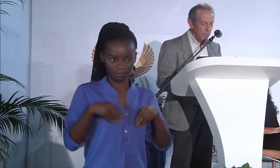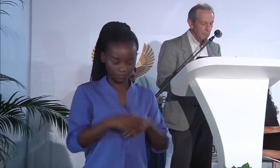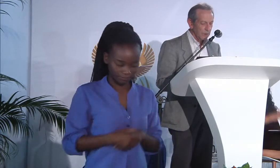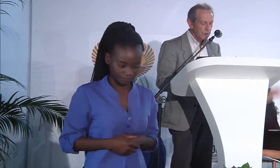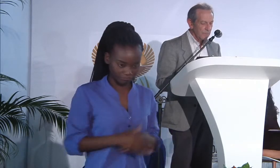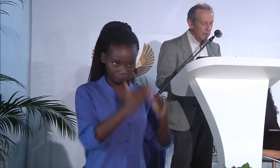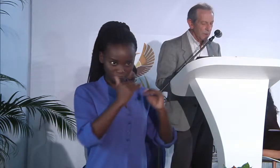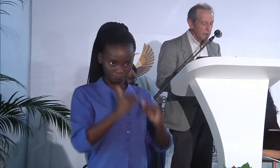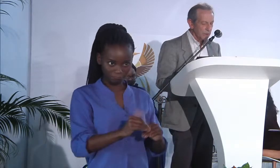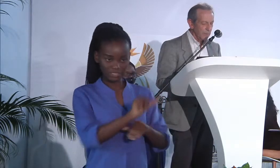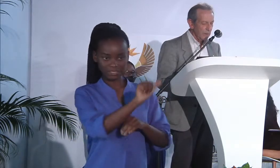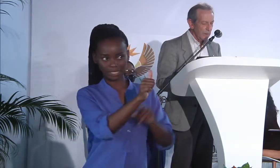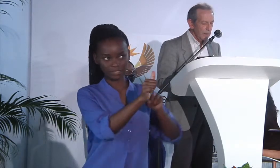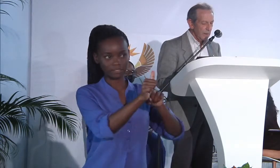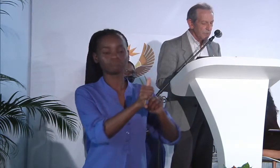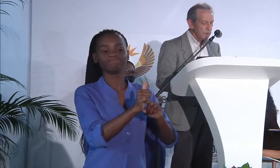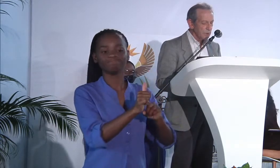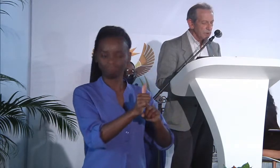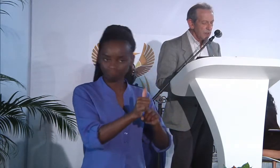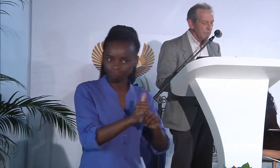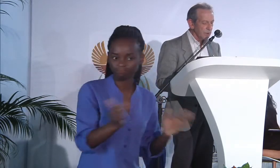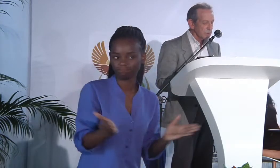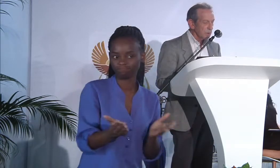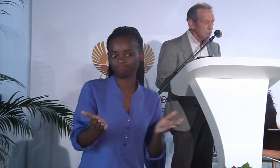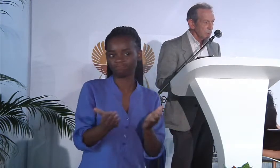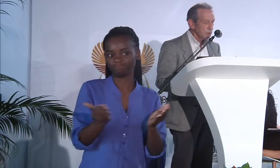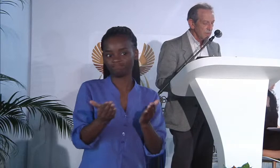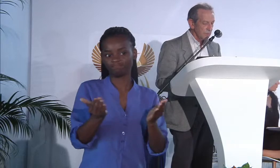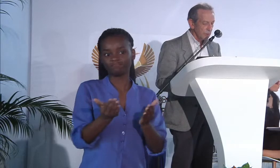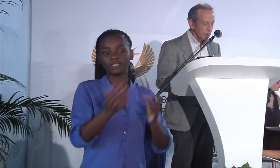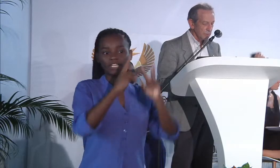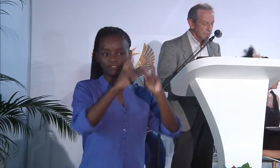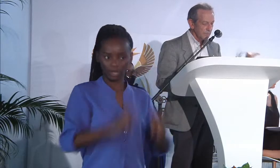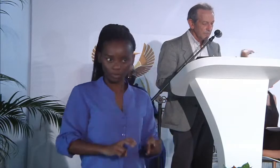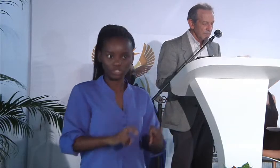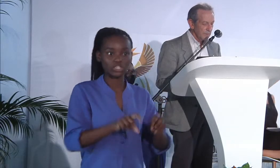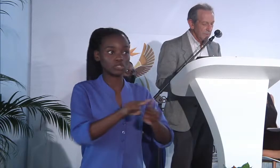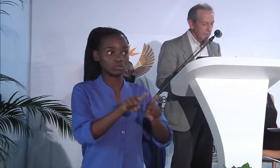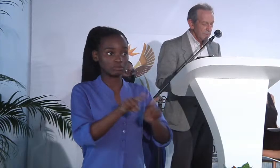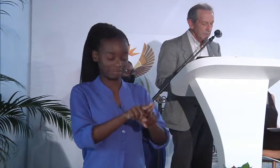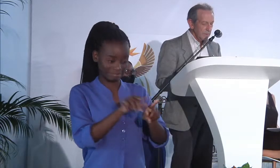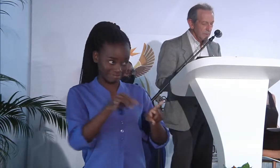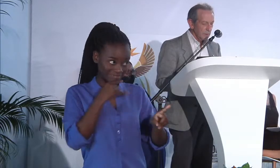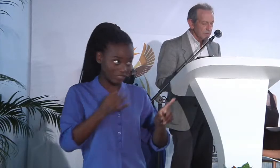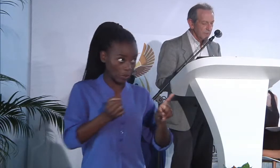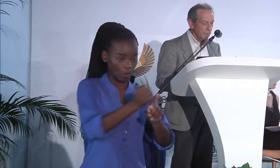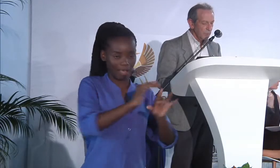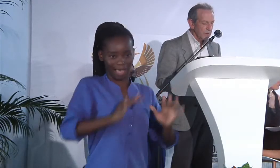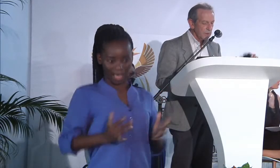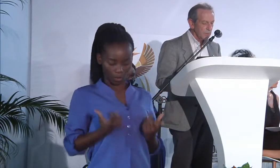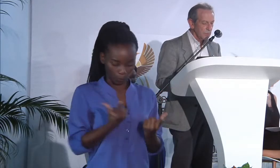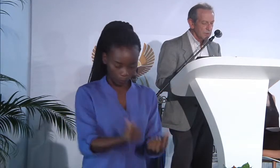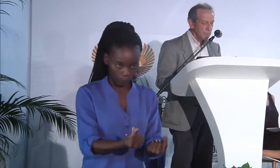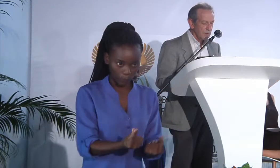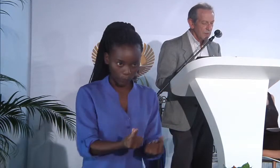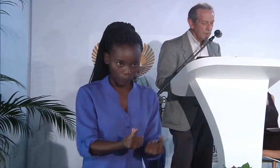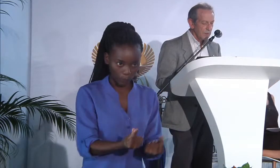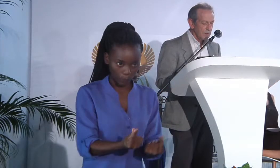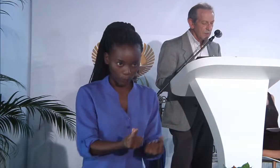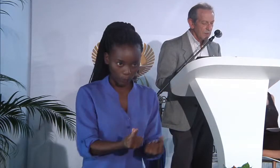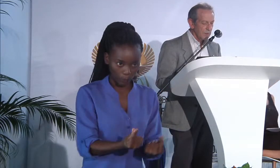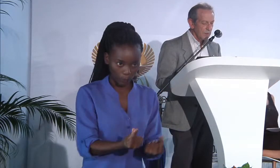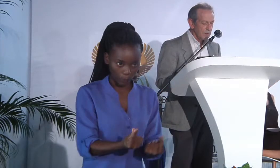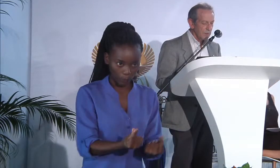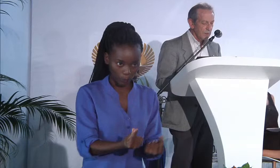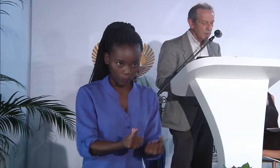collection, monitoring, evaluation, and research evidence to achieve the goals. In Goal 7, we seek to stimulate robust